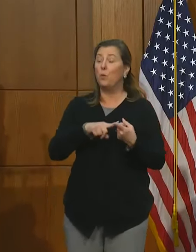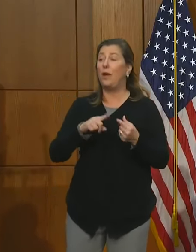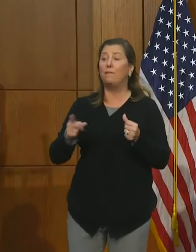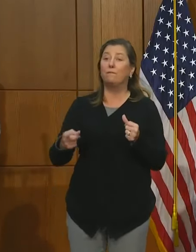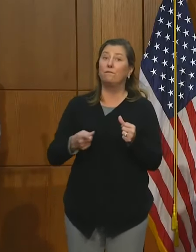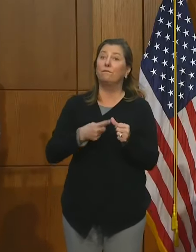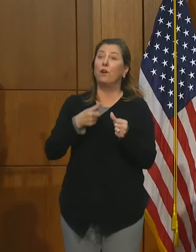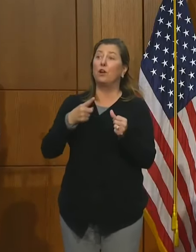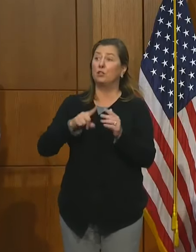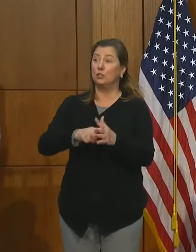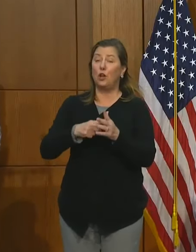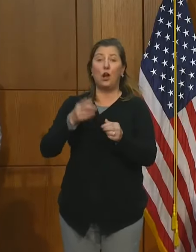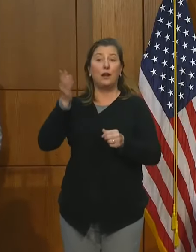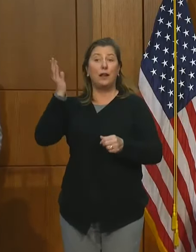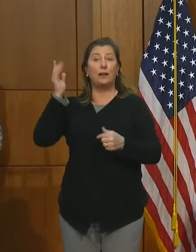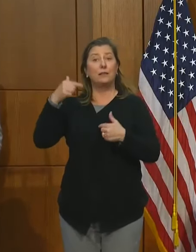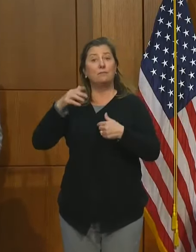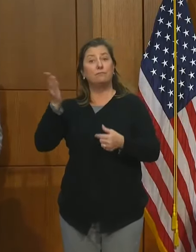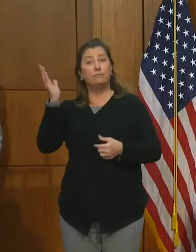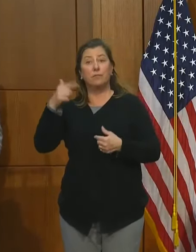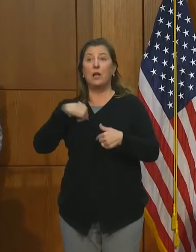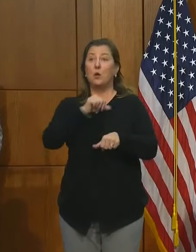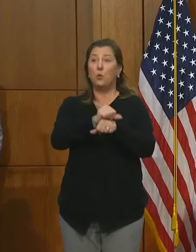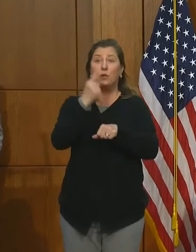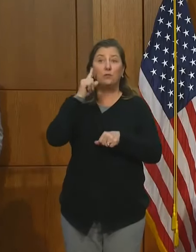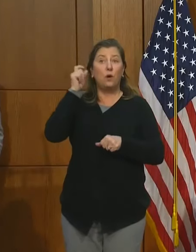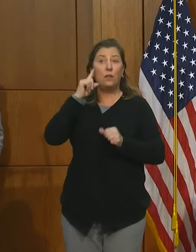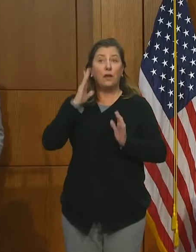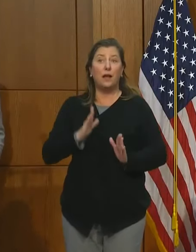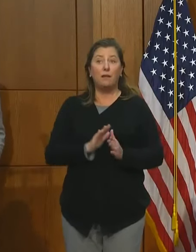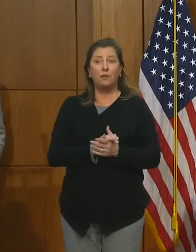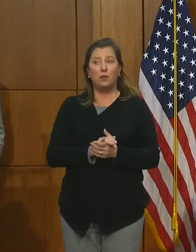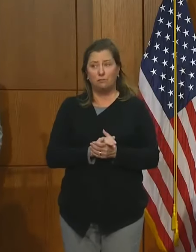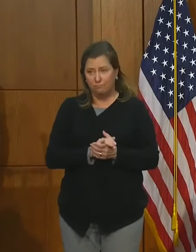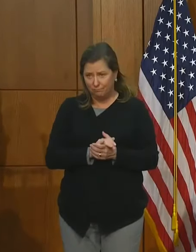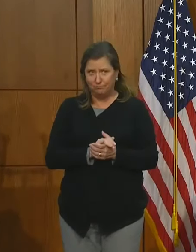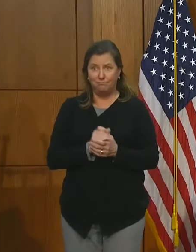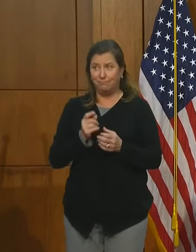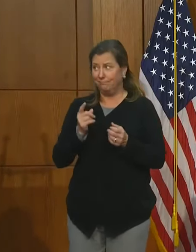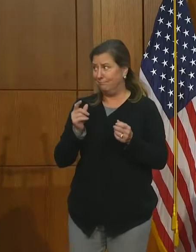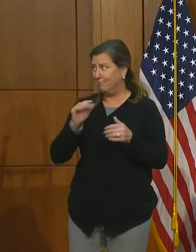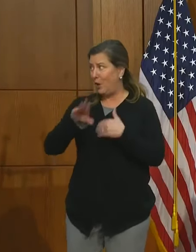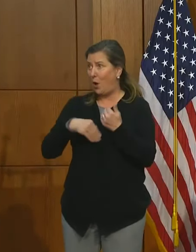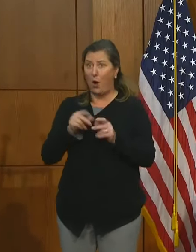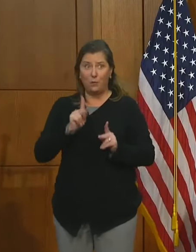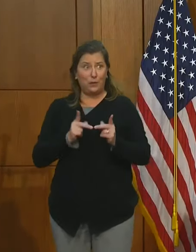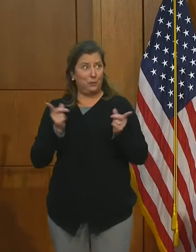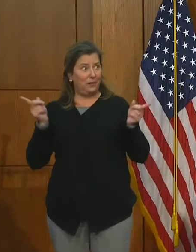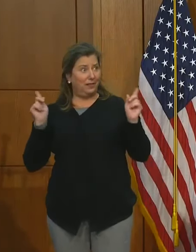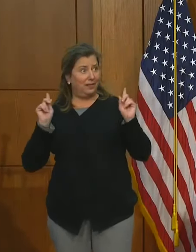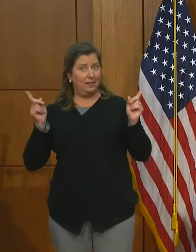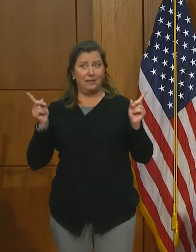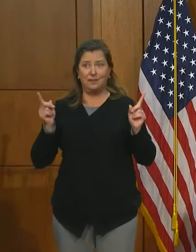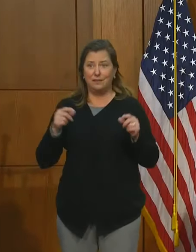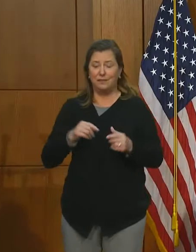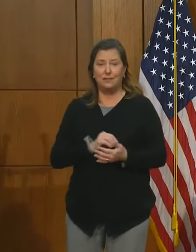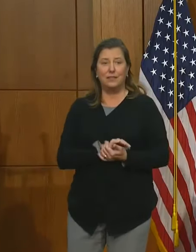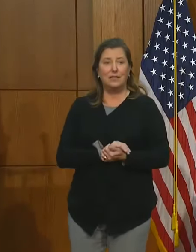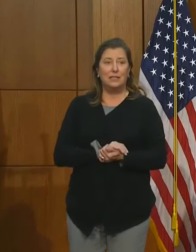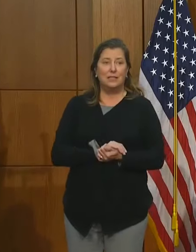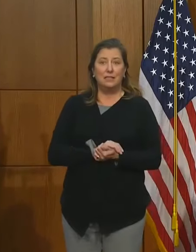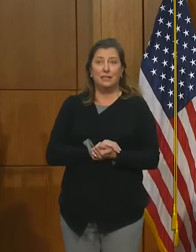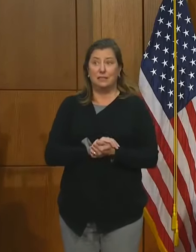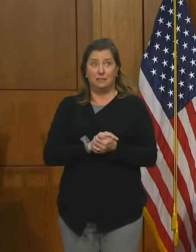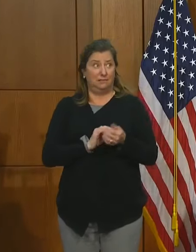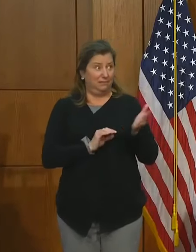first started speaking that she works for the governor. Just like all of these individuals up here, she